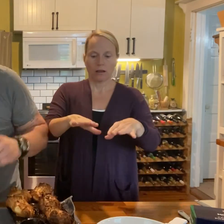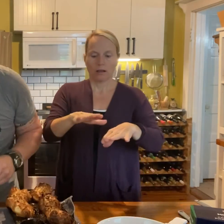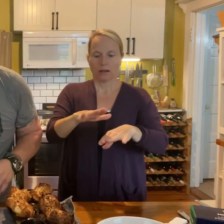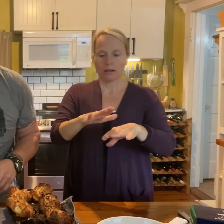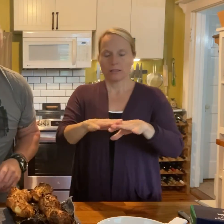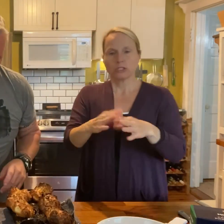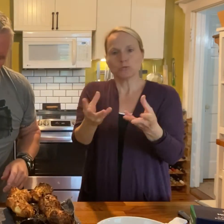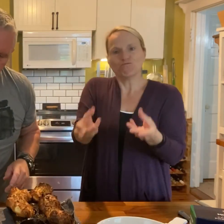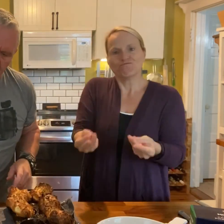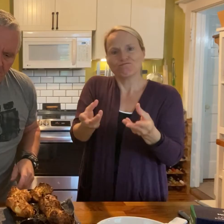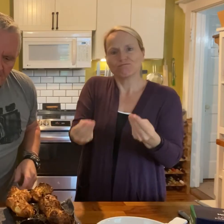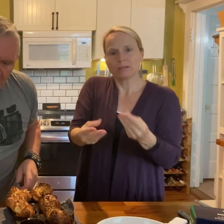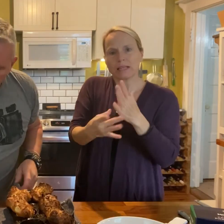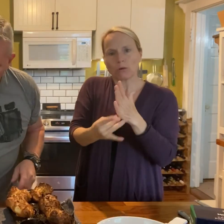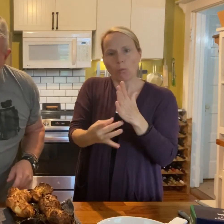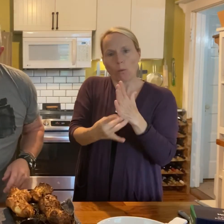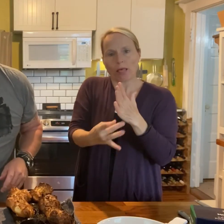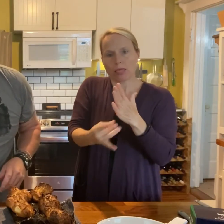the paper towel.